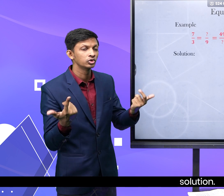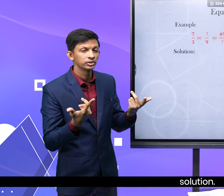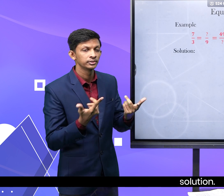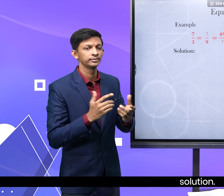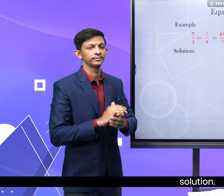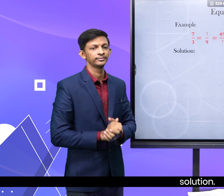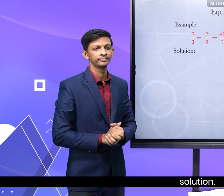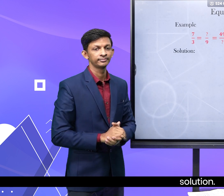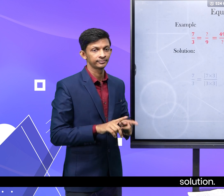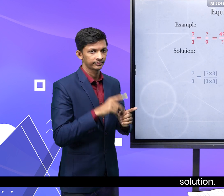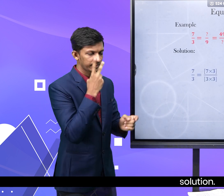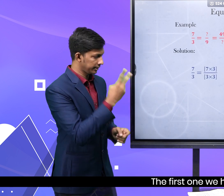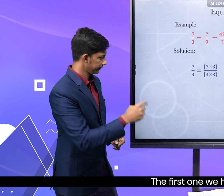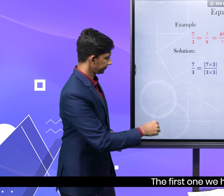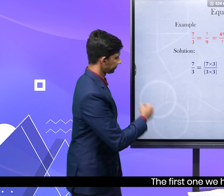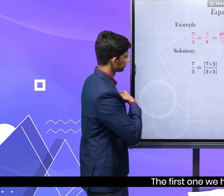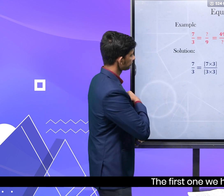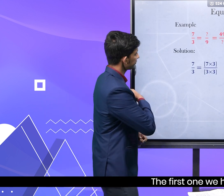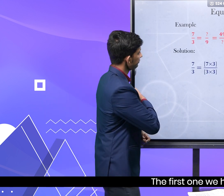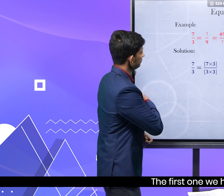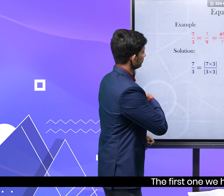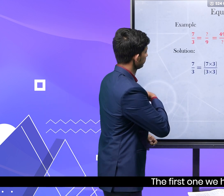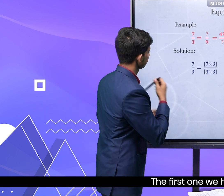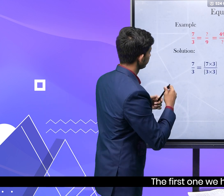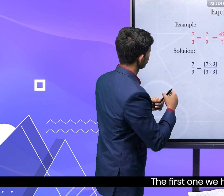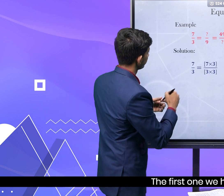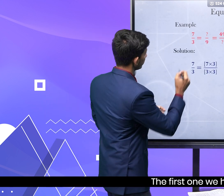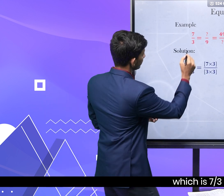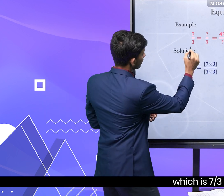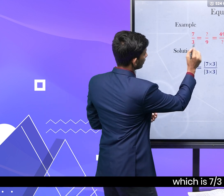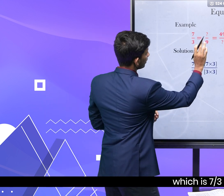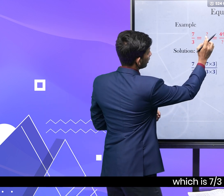Solution. The first one we have, which is 7 by 3.